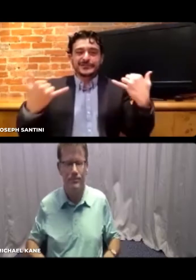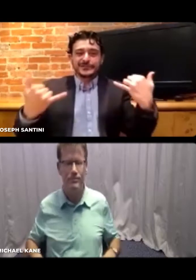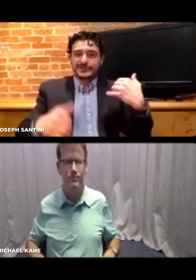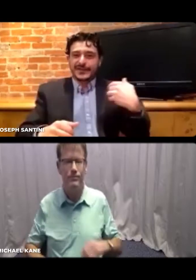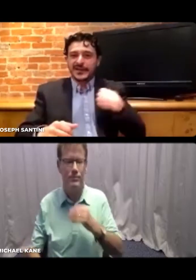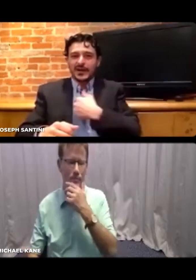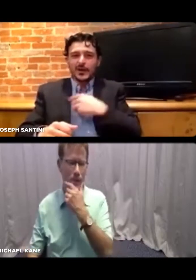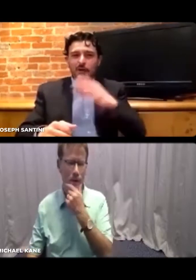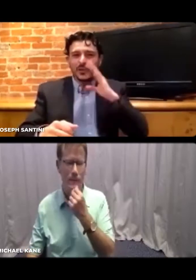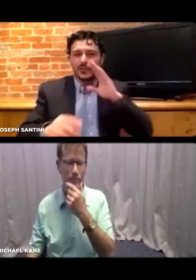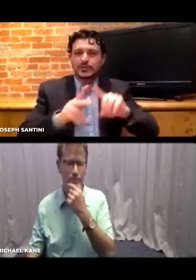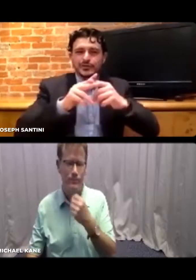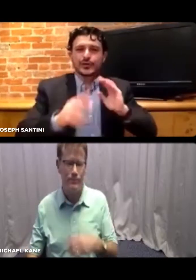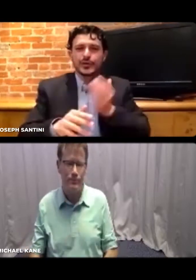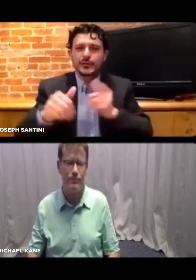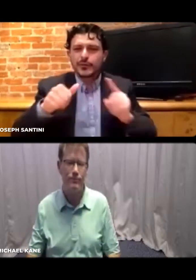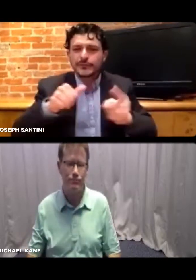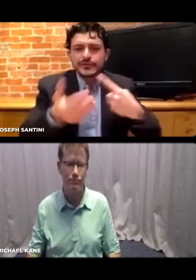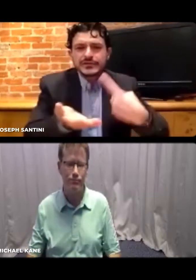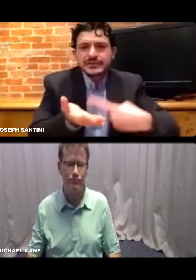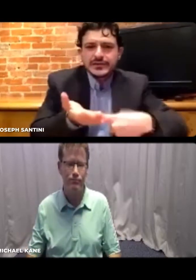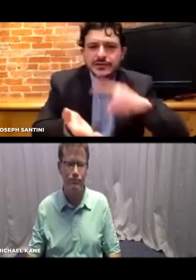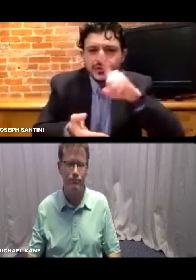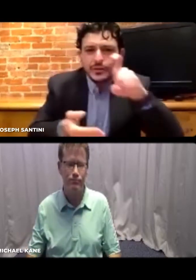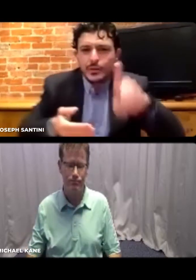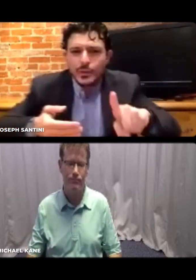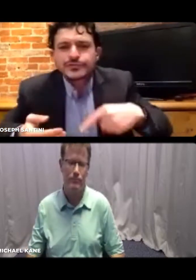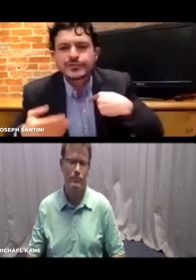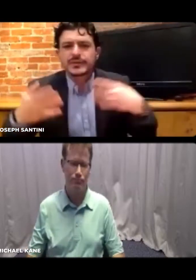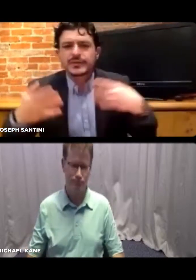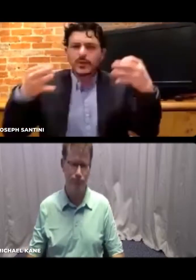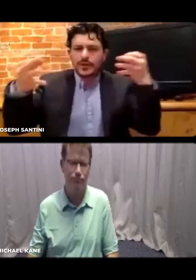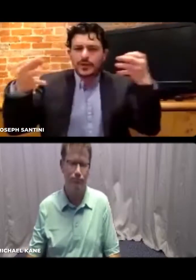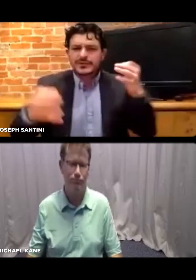We'll go ahead and start with our first discussion question for the night.